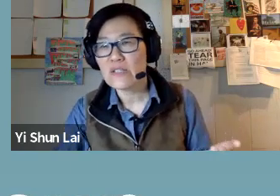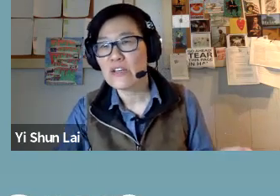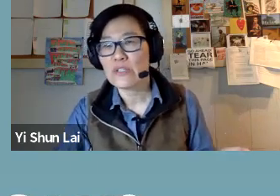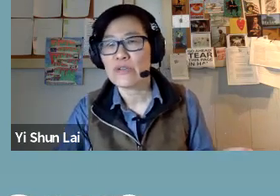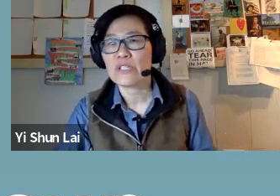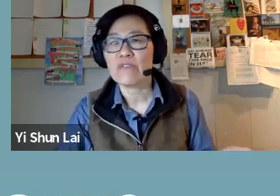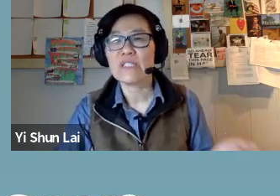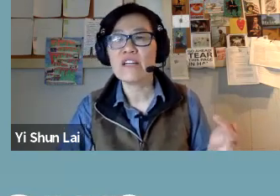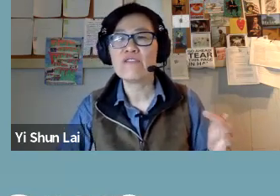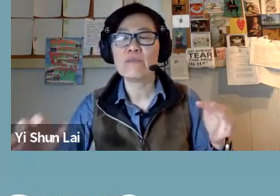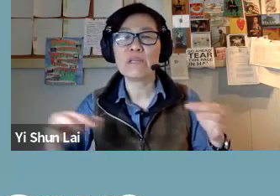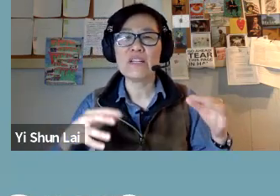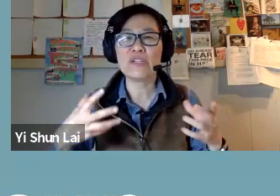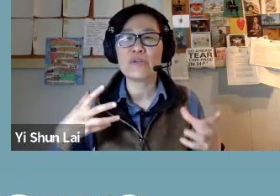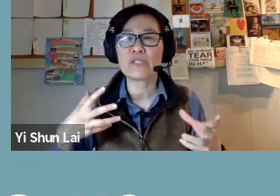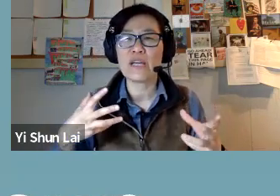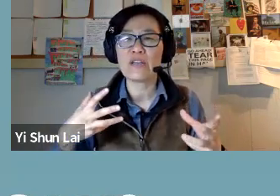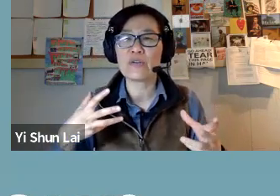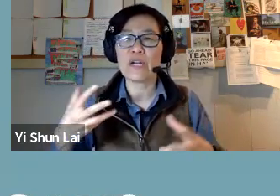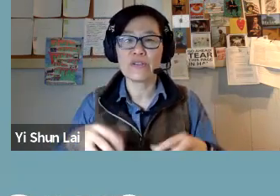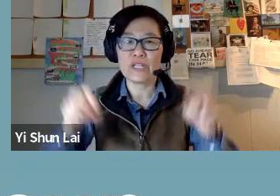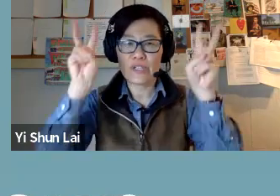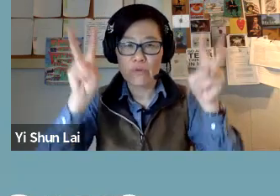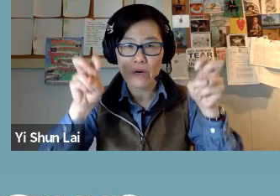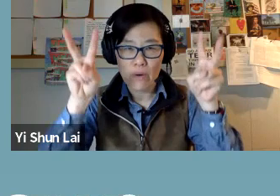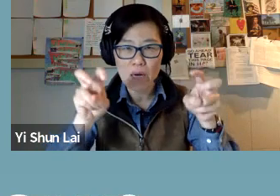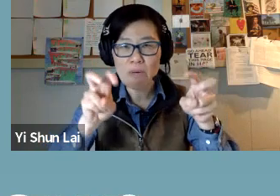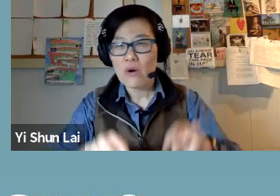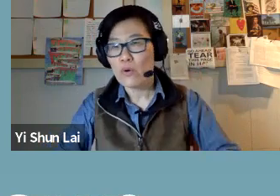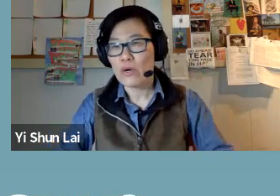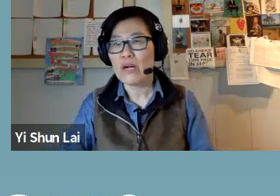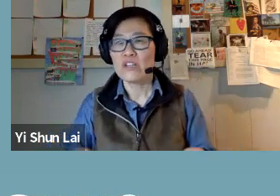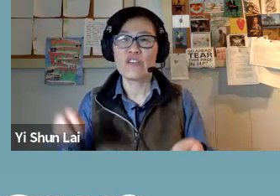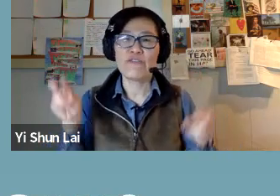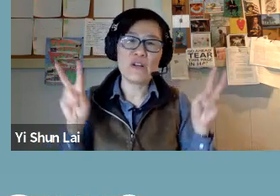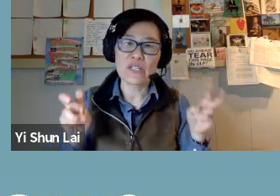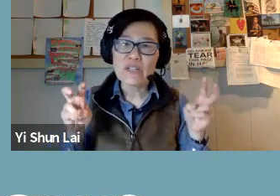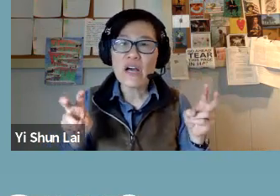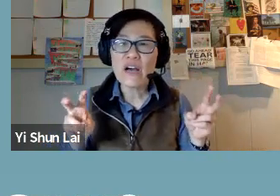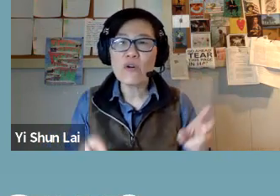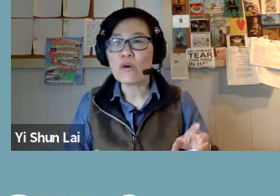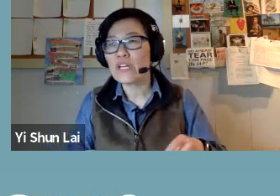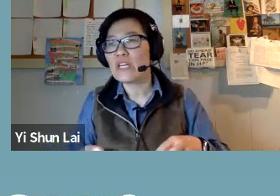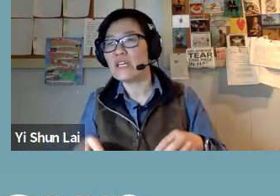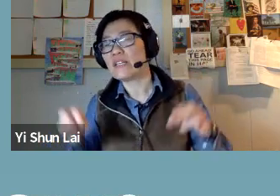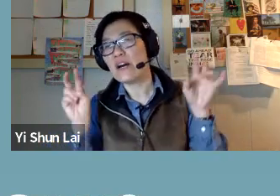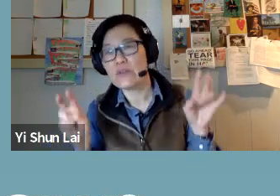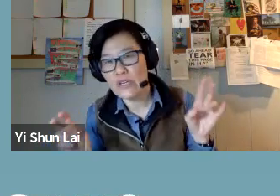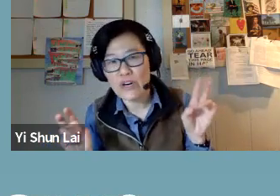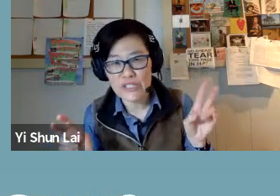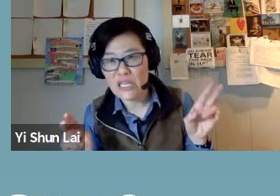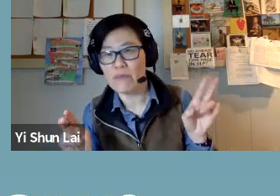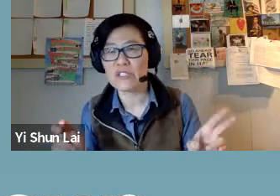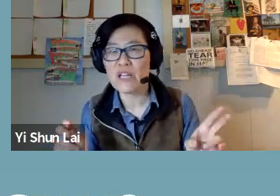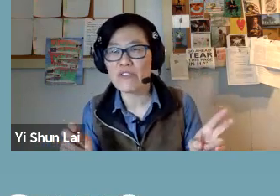instance, here's how you would do it yourself. Instead of platitudes like your character needs to grow up, or she falls in love, or he encounters